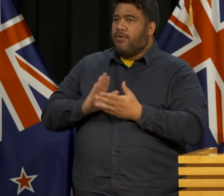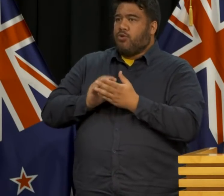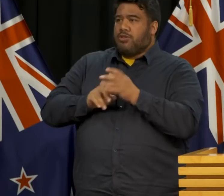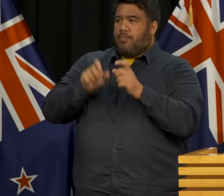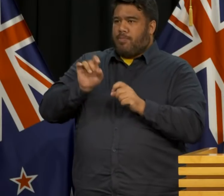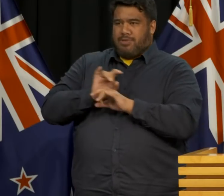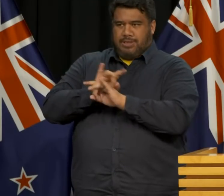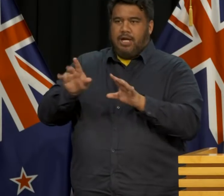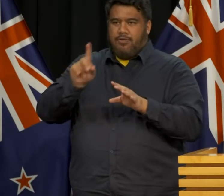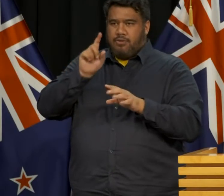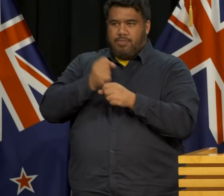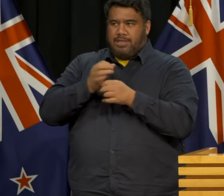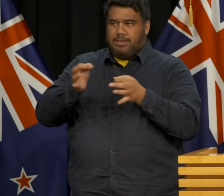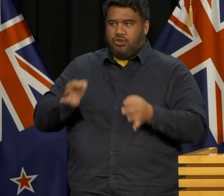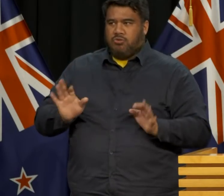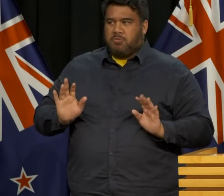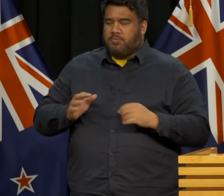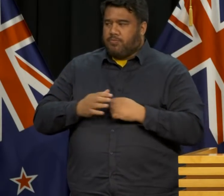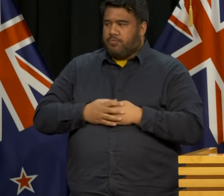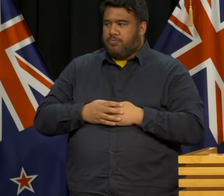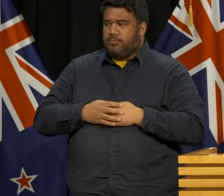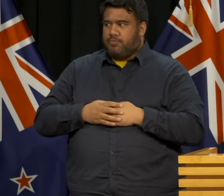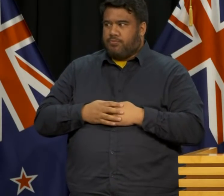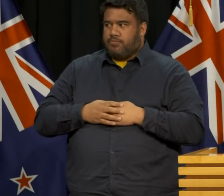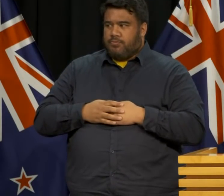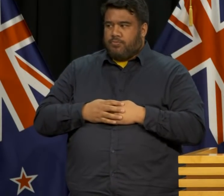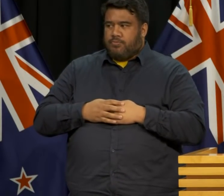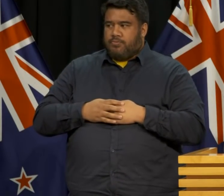more than capable of making their own judgments on this. Yeah.